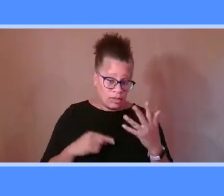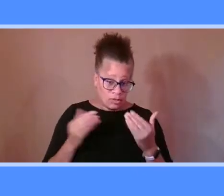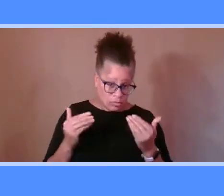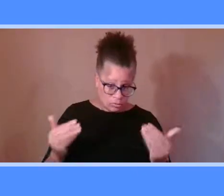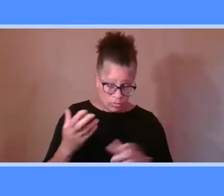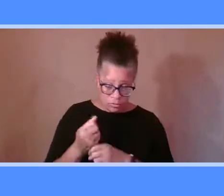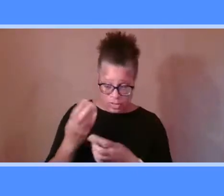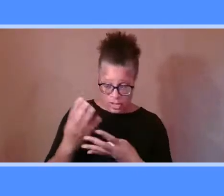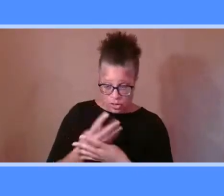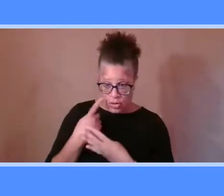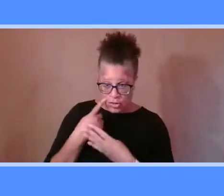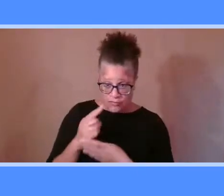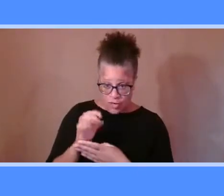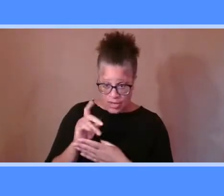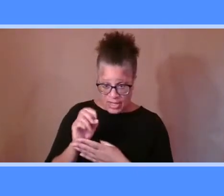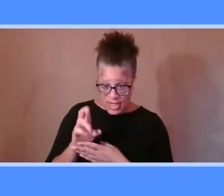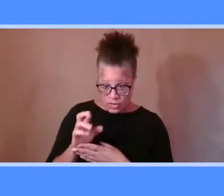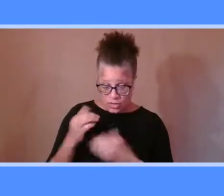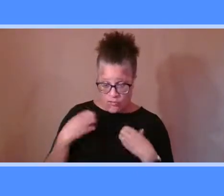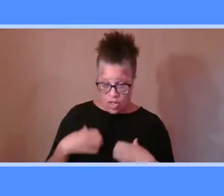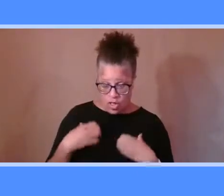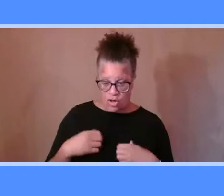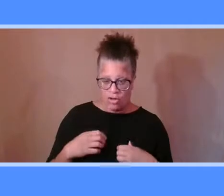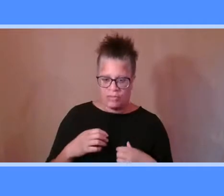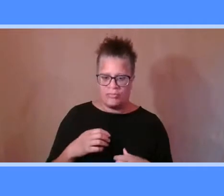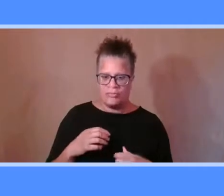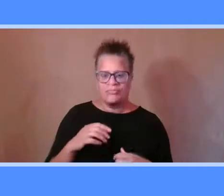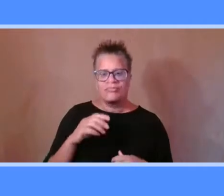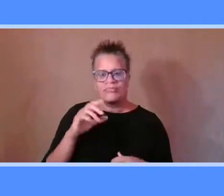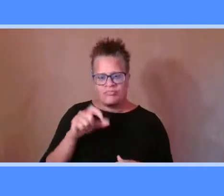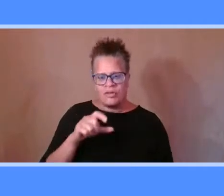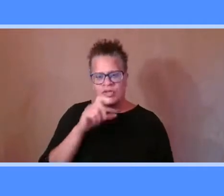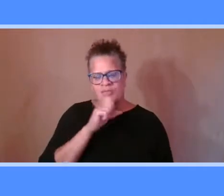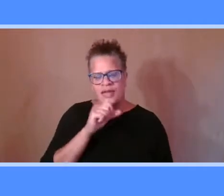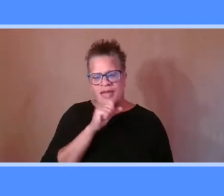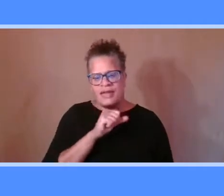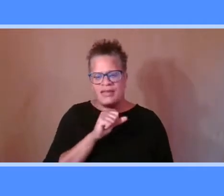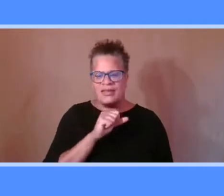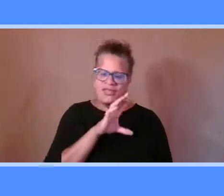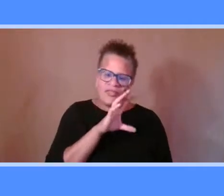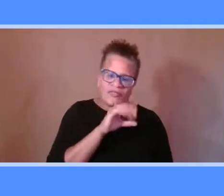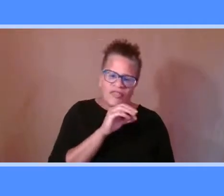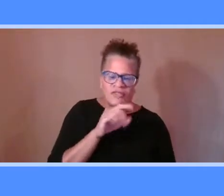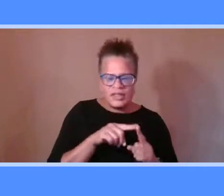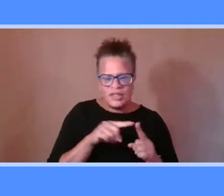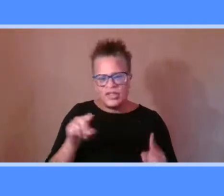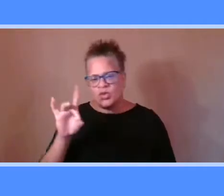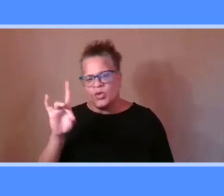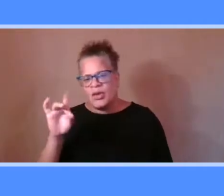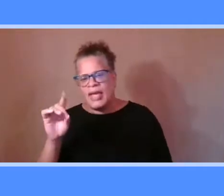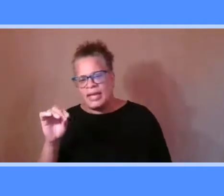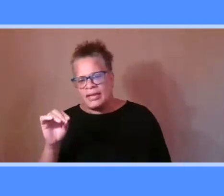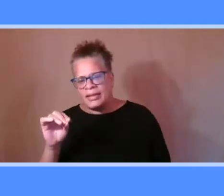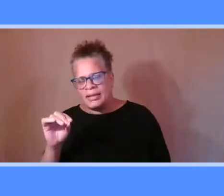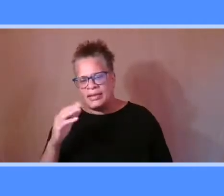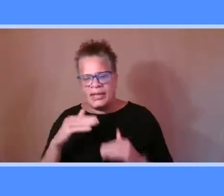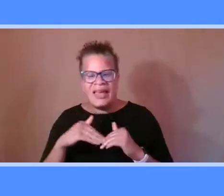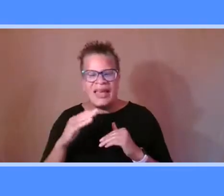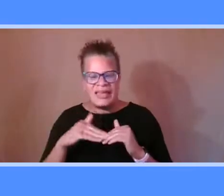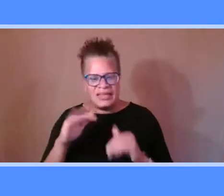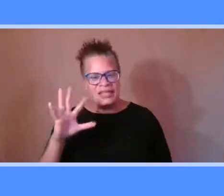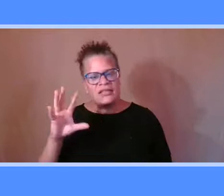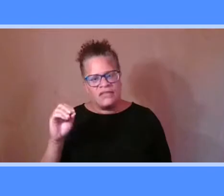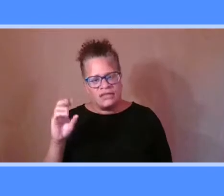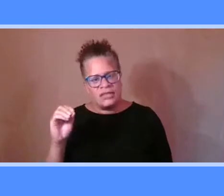lung cancer, you have to be around 50. So between the ages of 50 and 80, at least 50.